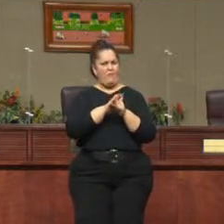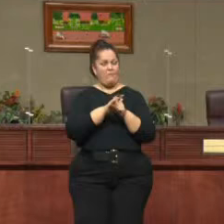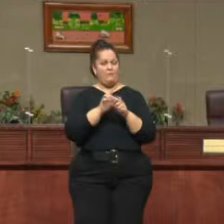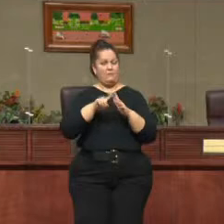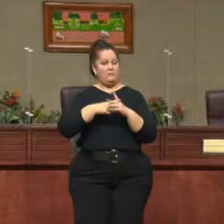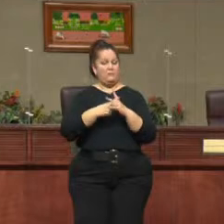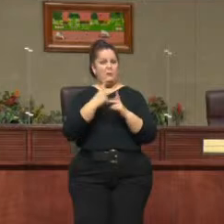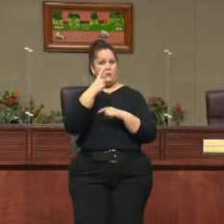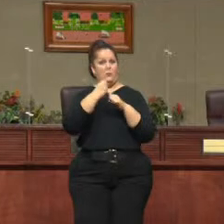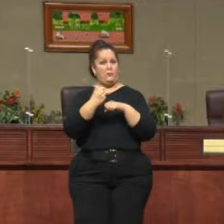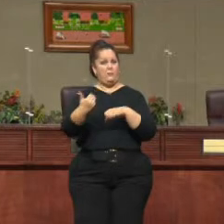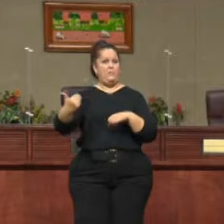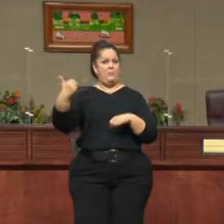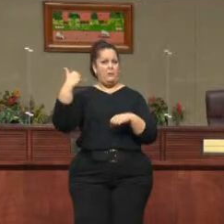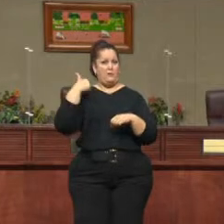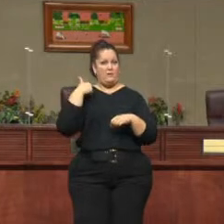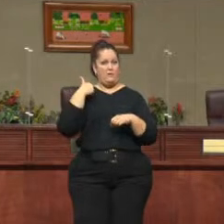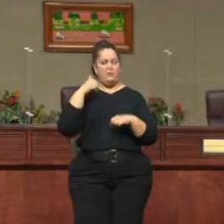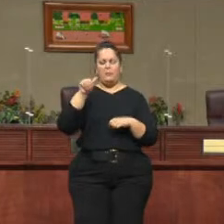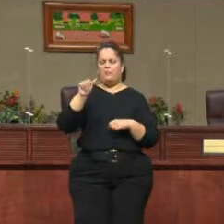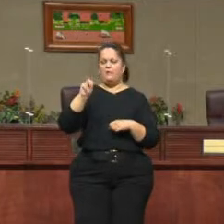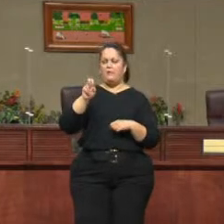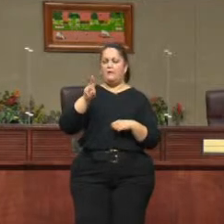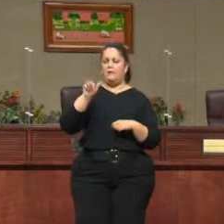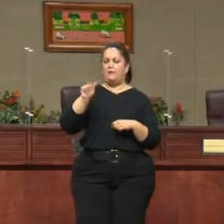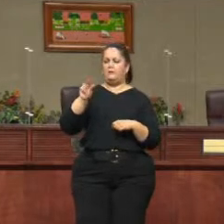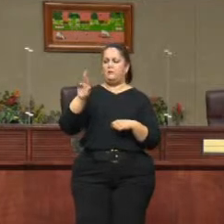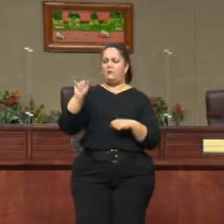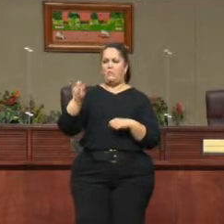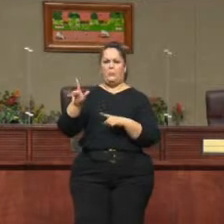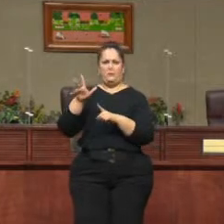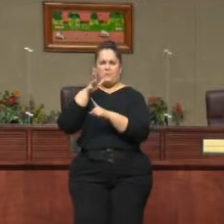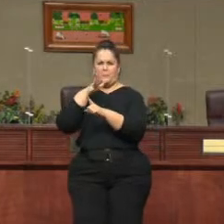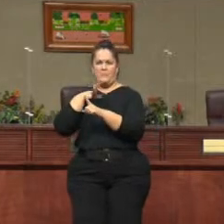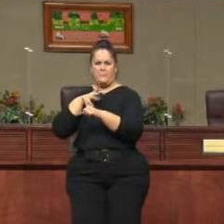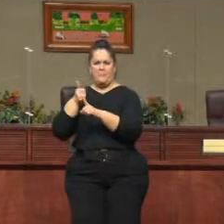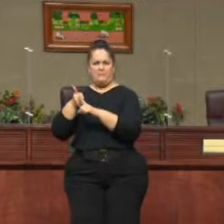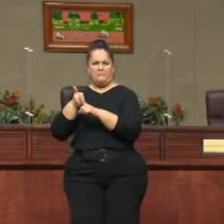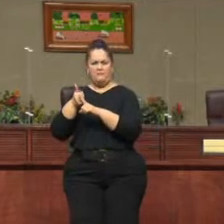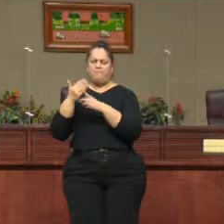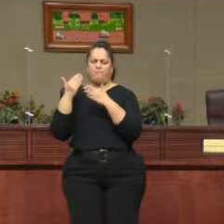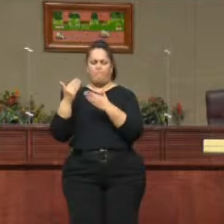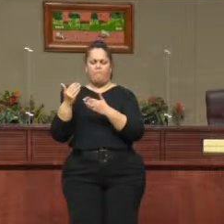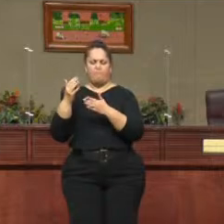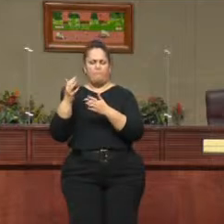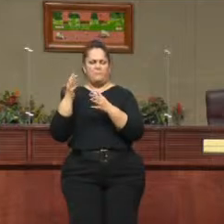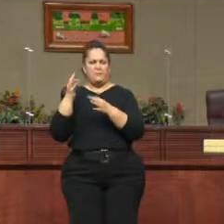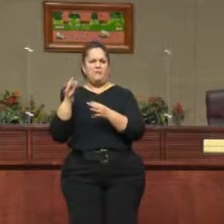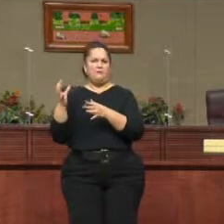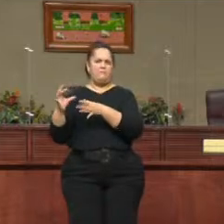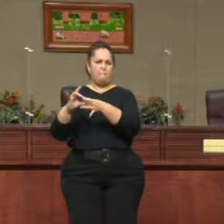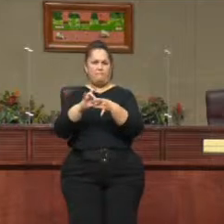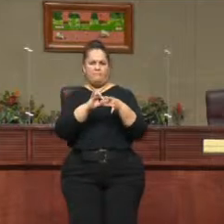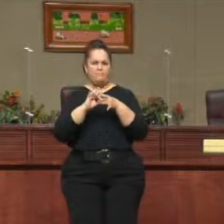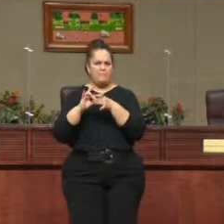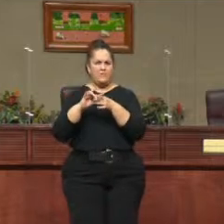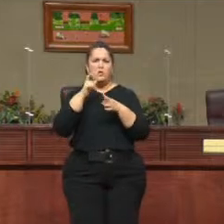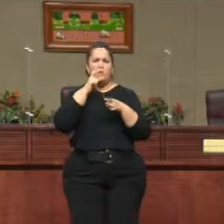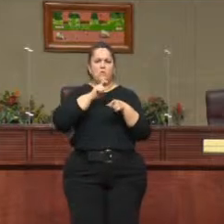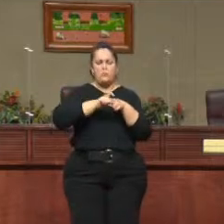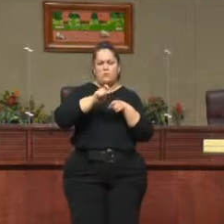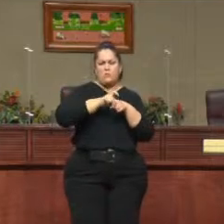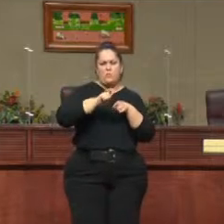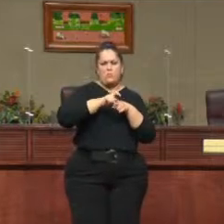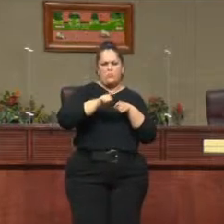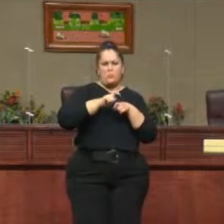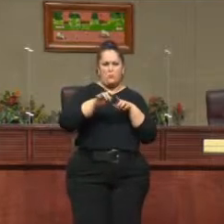ago with Andrea Ruiz Hayes as a way to connect local crafters with those who